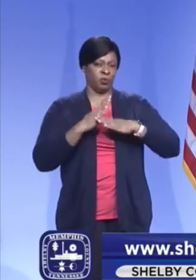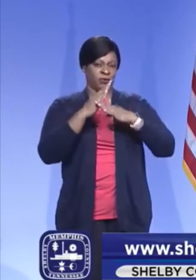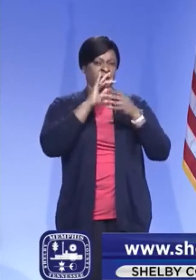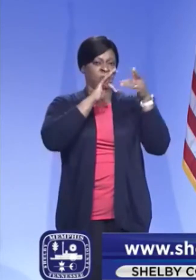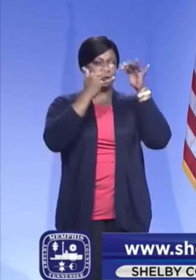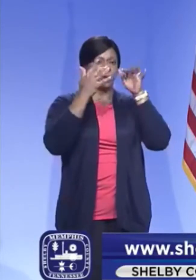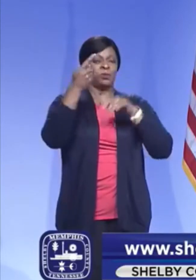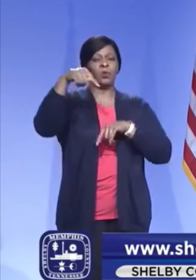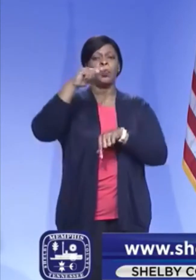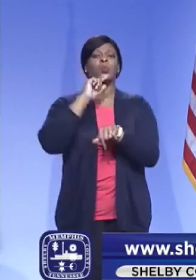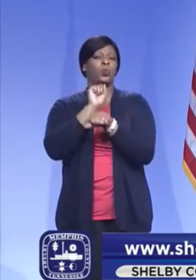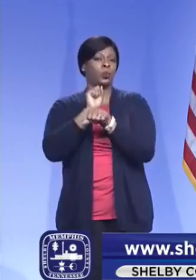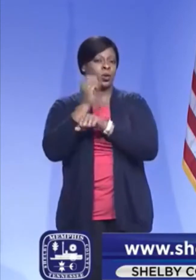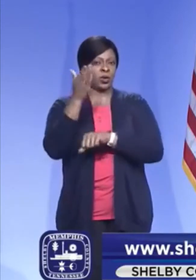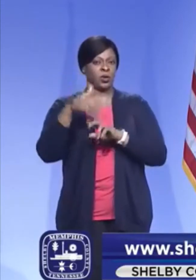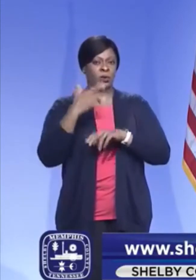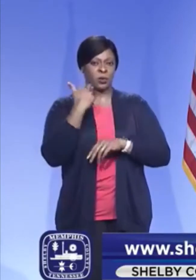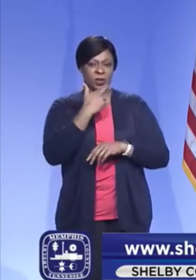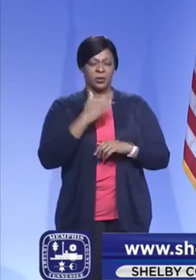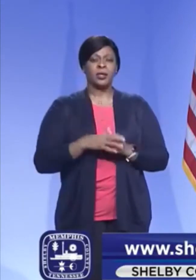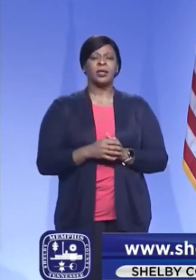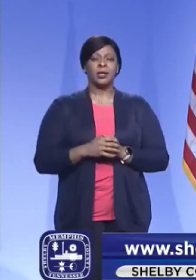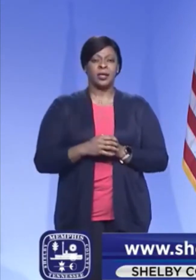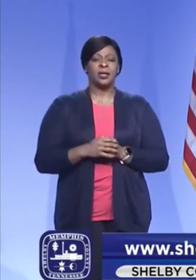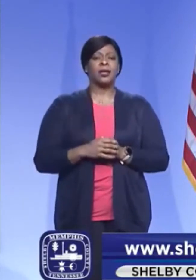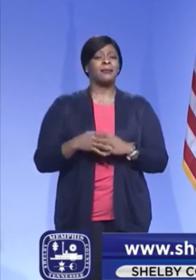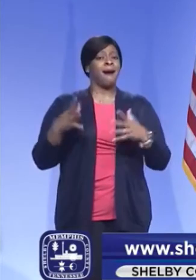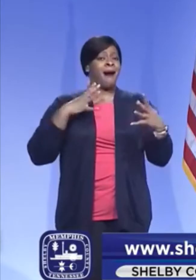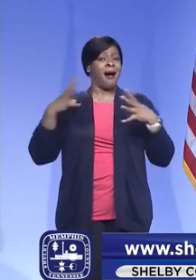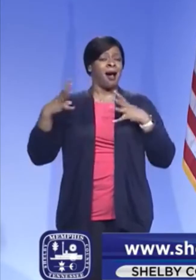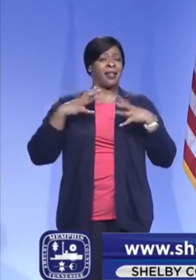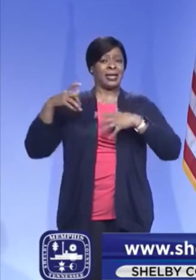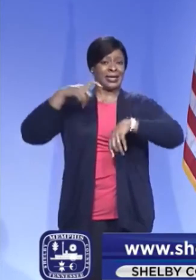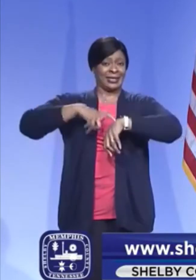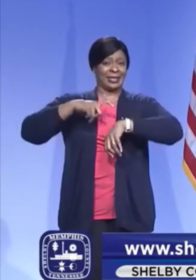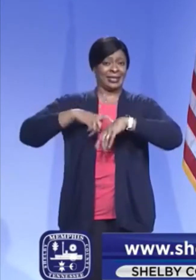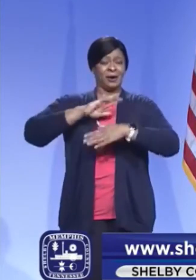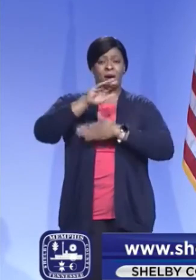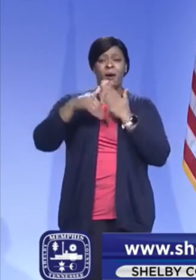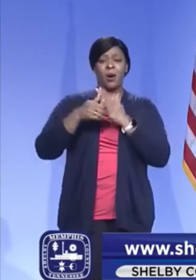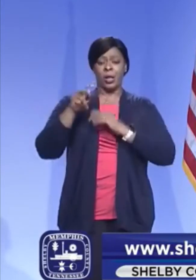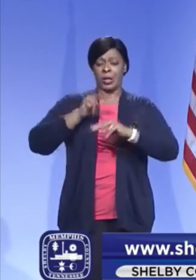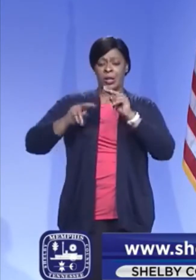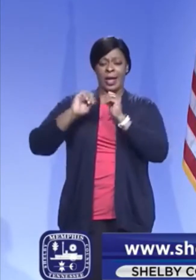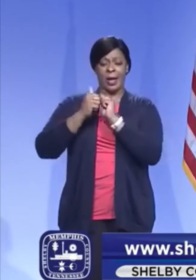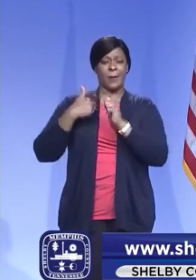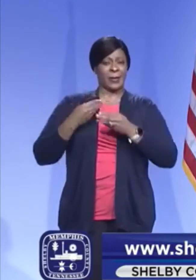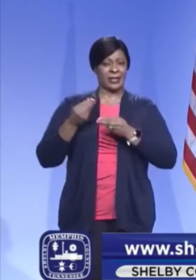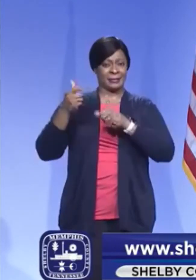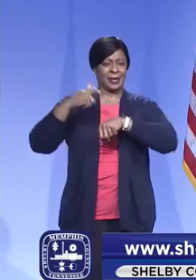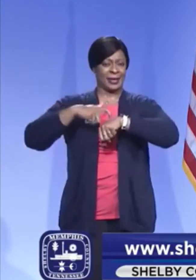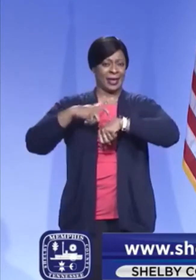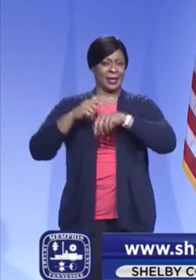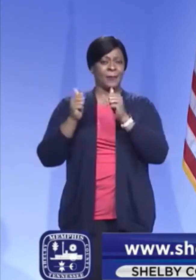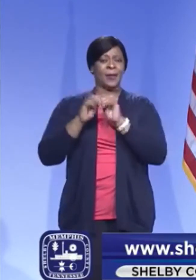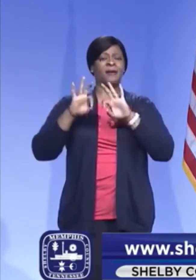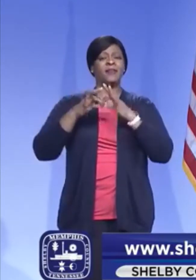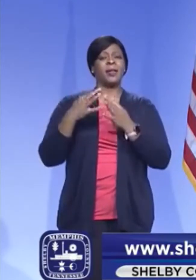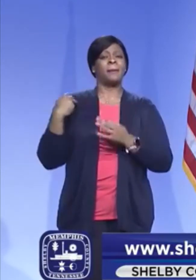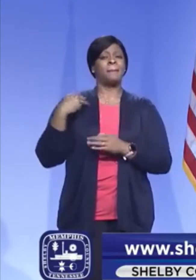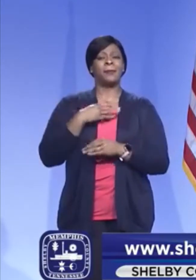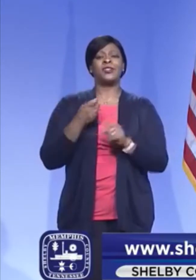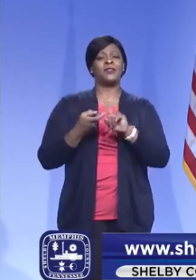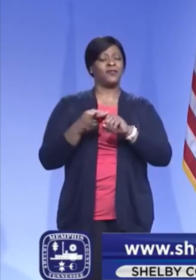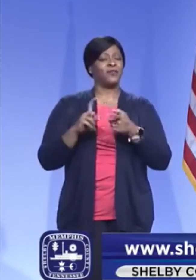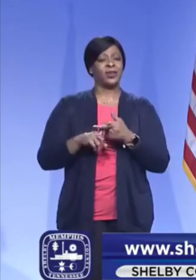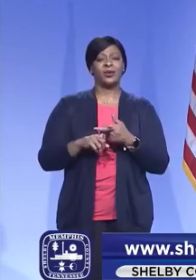are employed. Also, as we come into the holiday season, we're all looking at how we can spend time with family and friends.